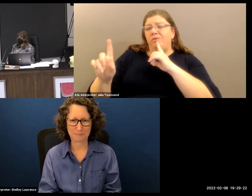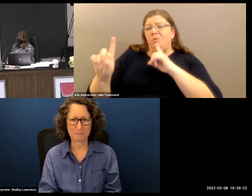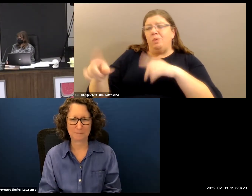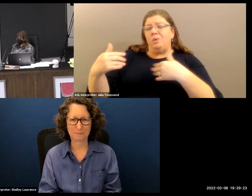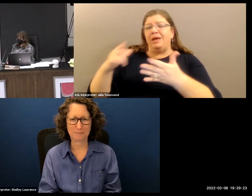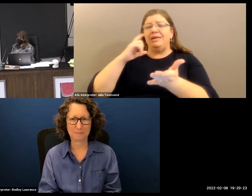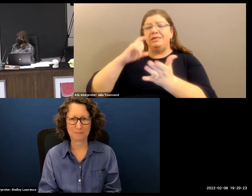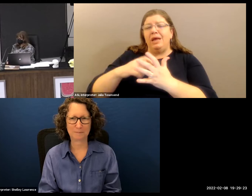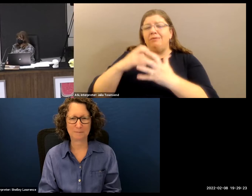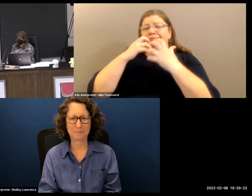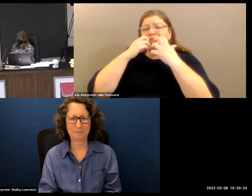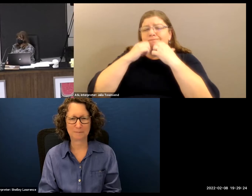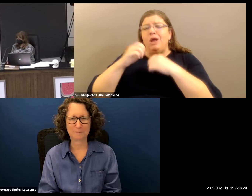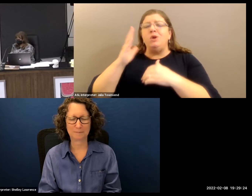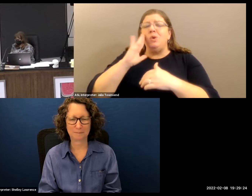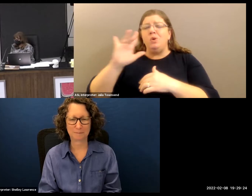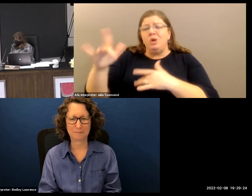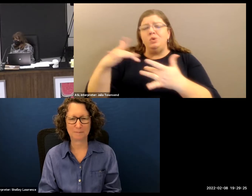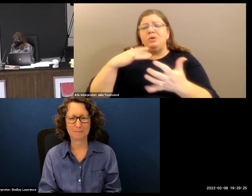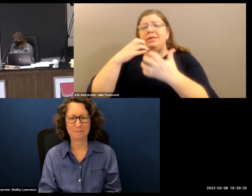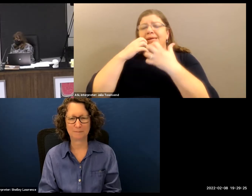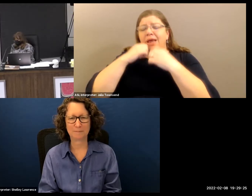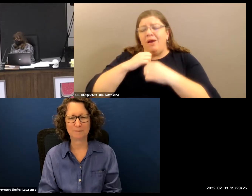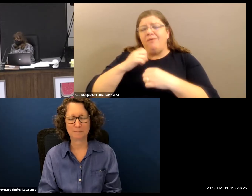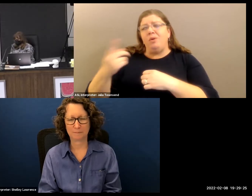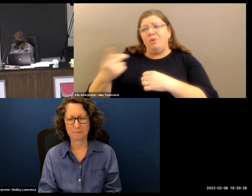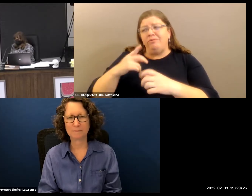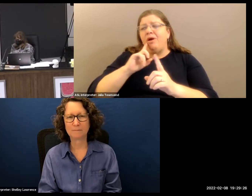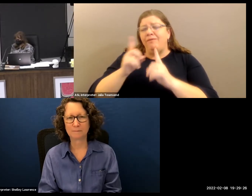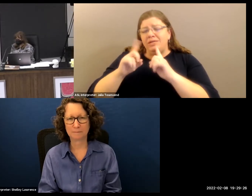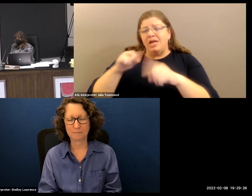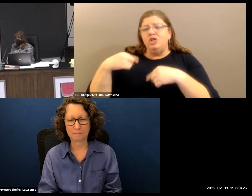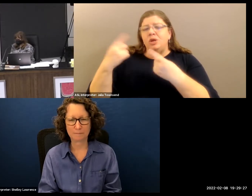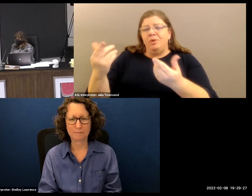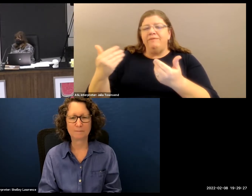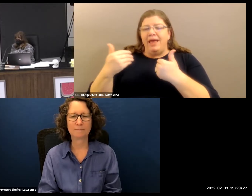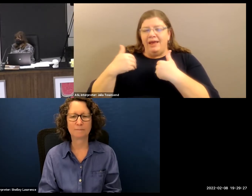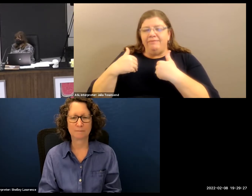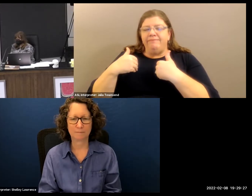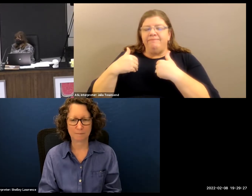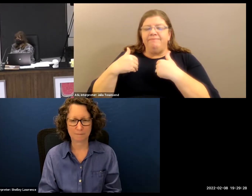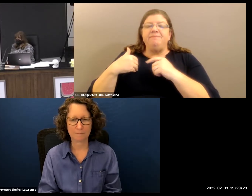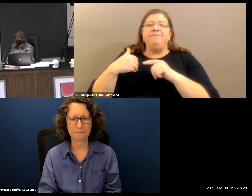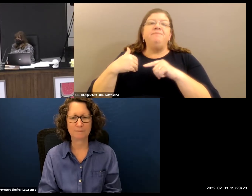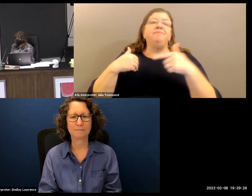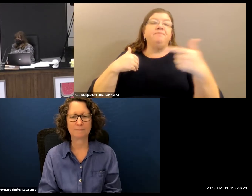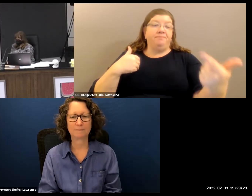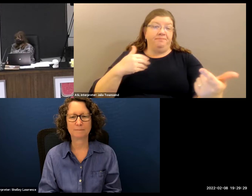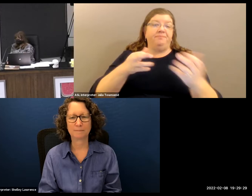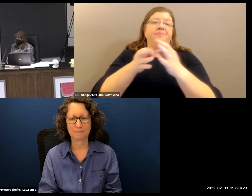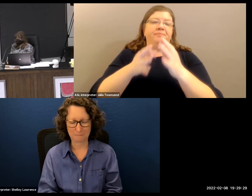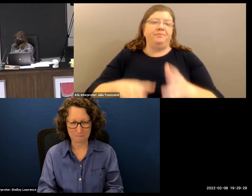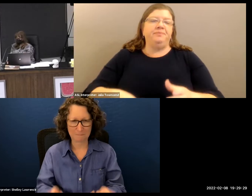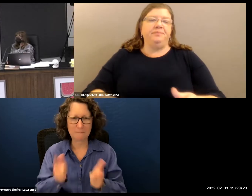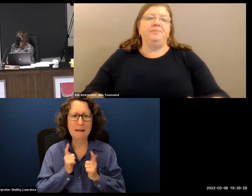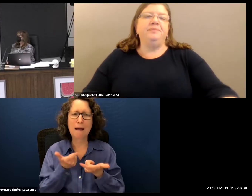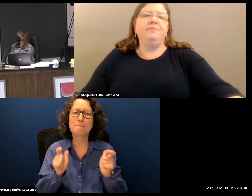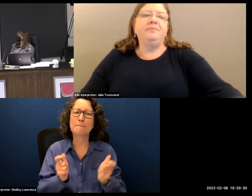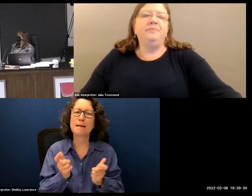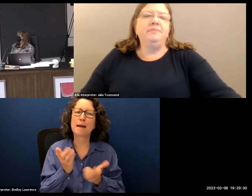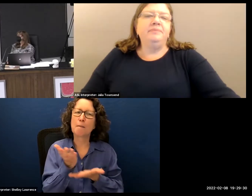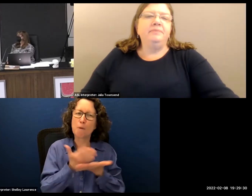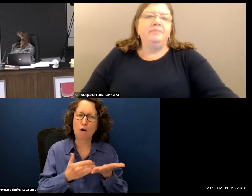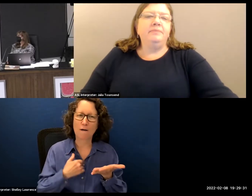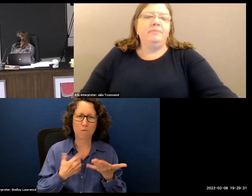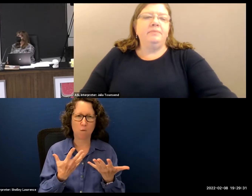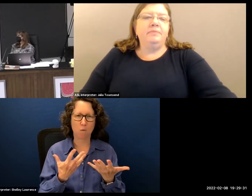you care about this. I know that you care about this from conversations we have had. A big part of what I've wanted to do